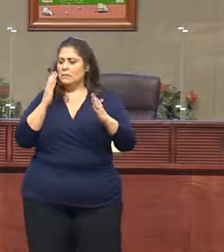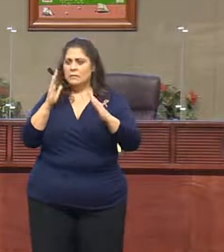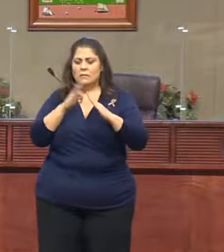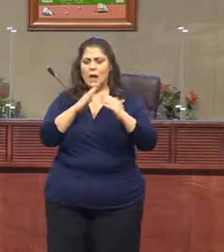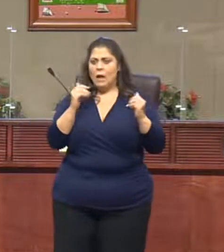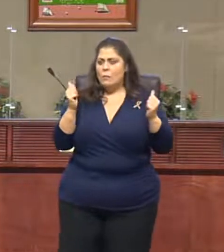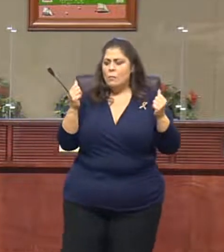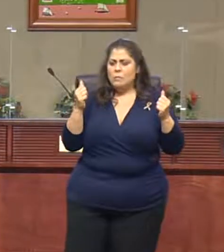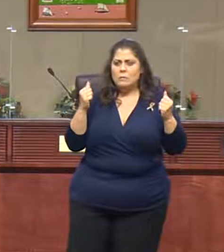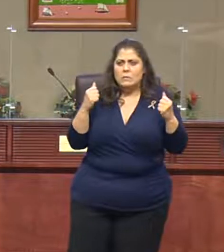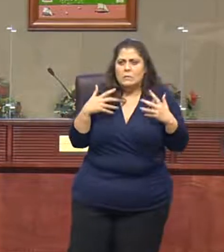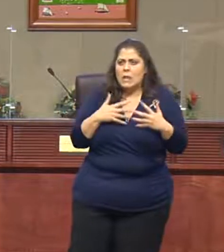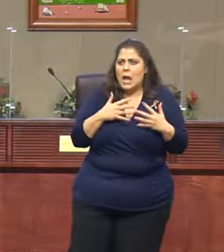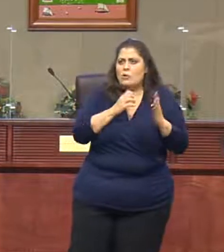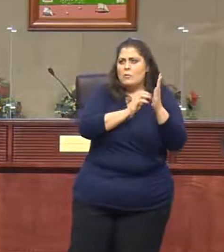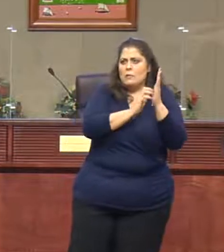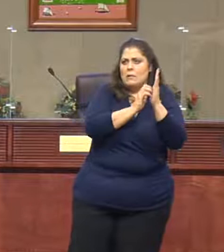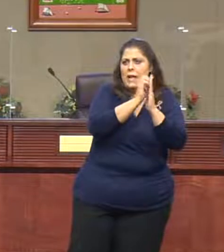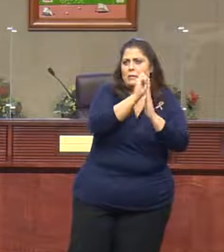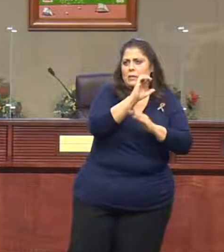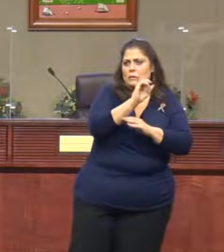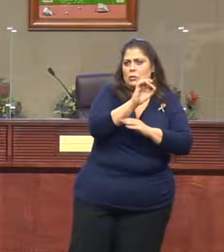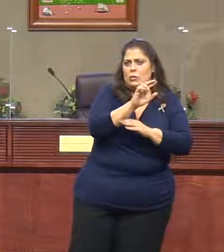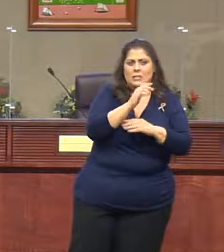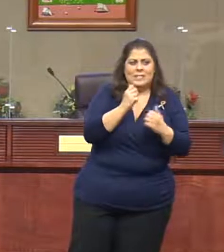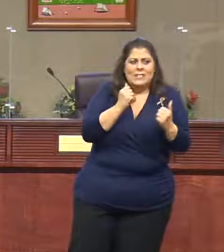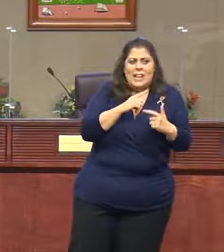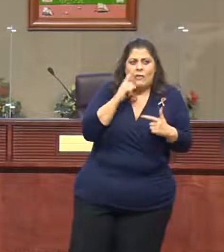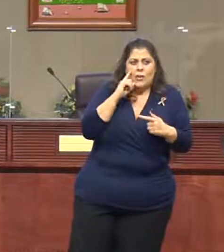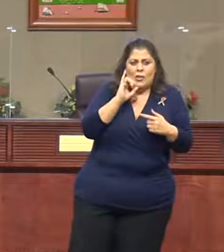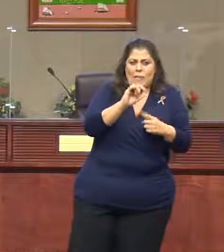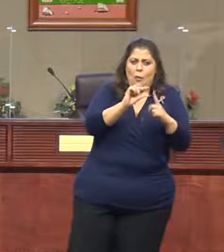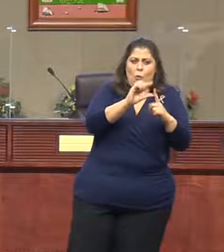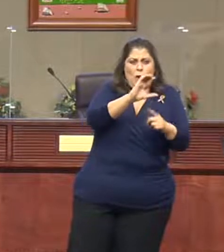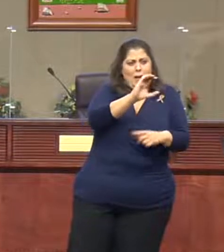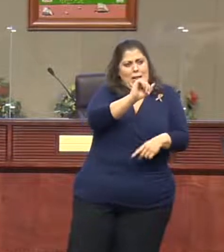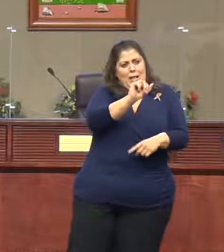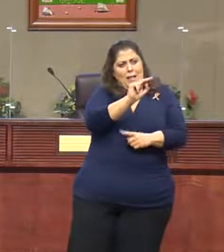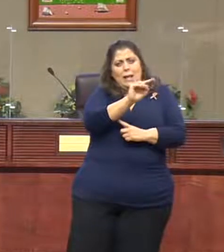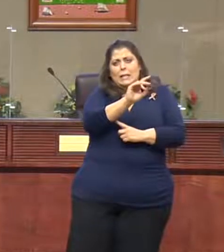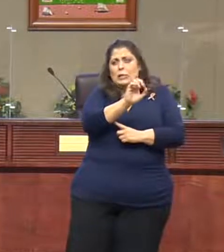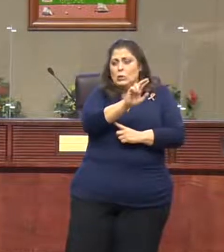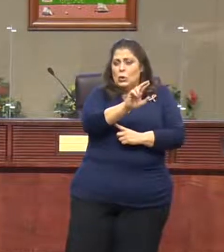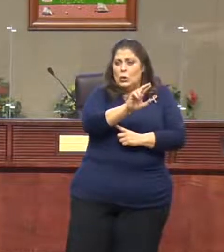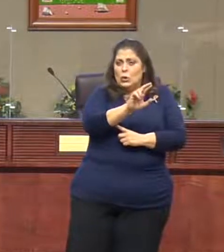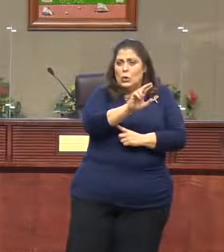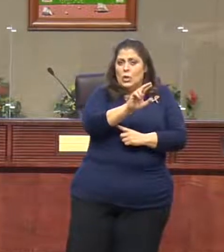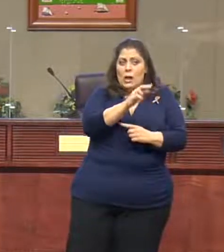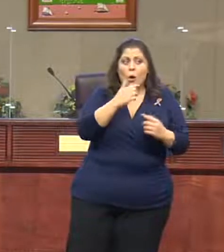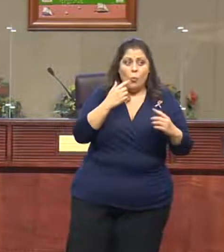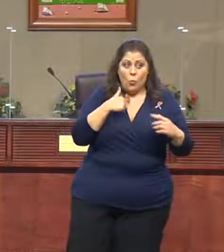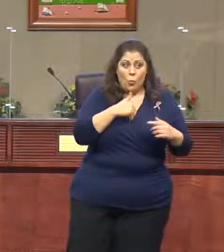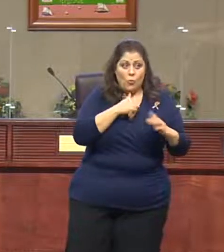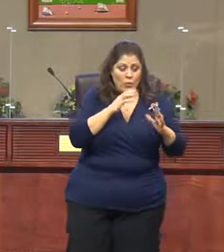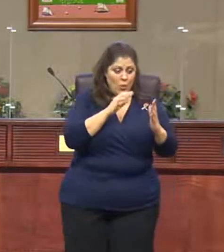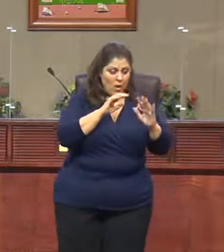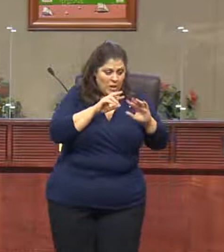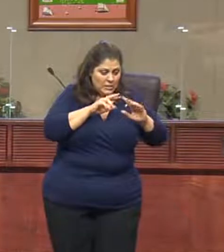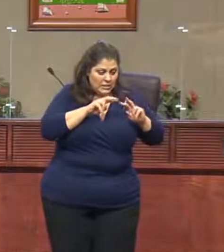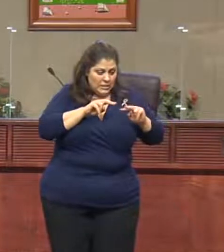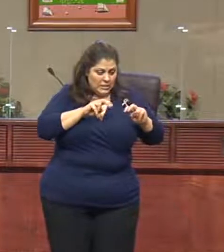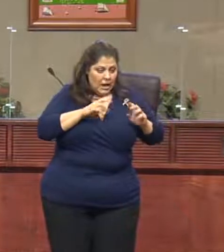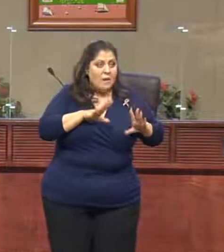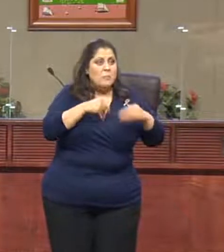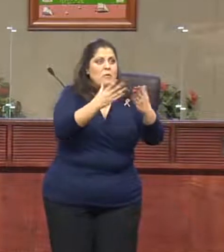cancer. It's just a scary thought, just to hear that word. And then we have a tool to prevent it, and there is a percentage